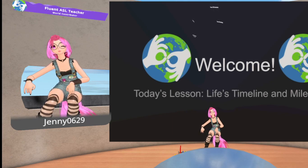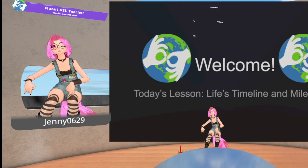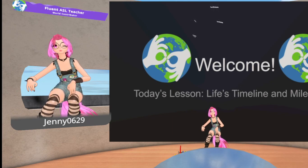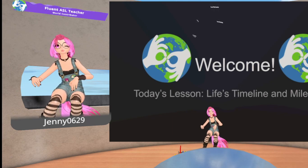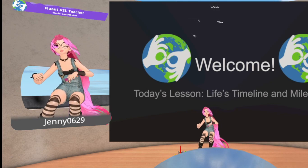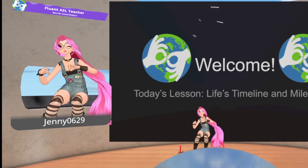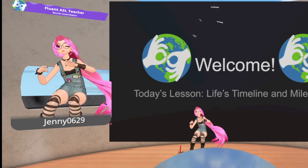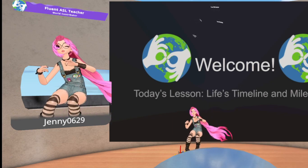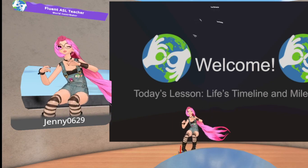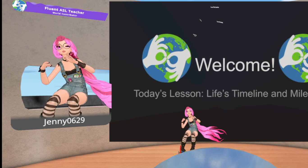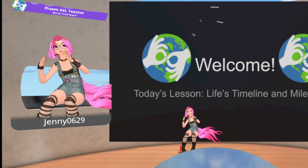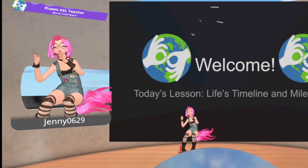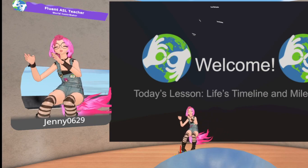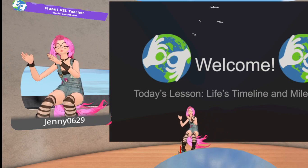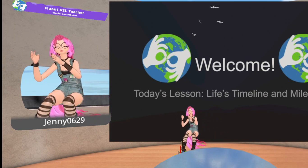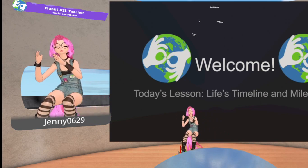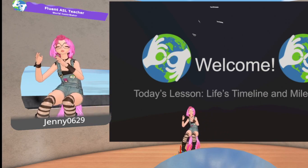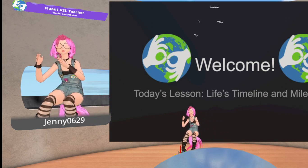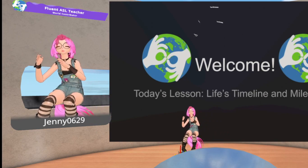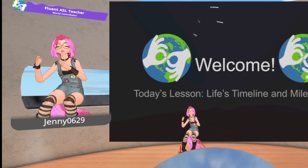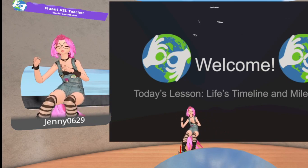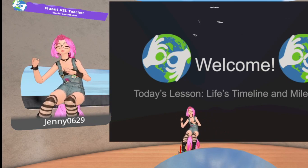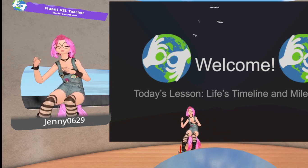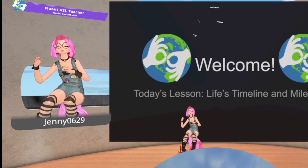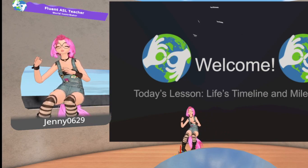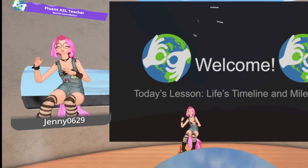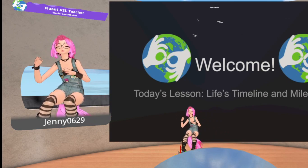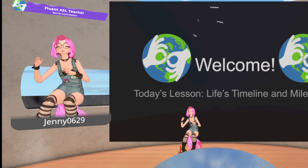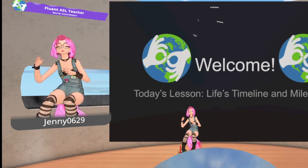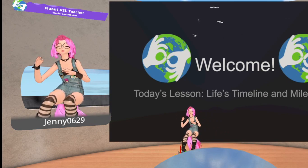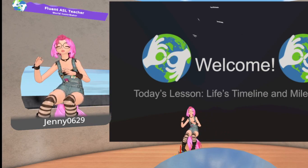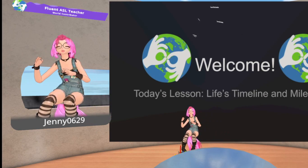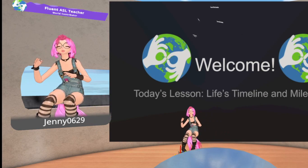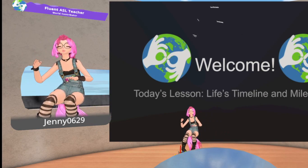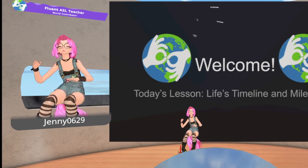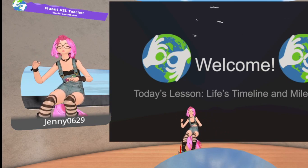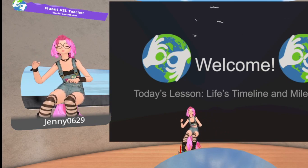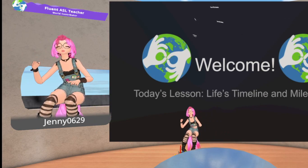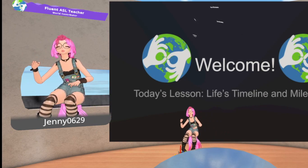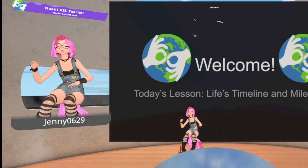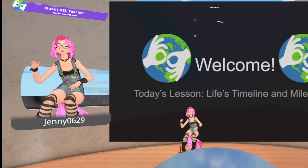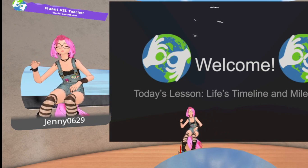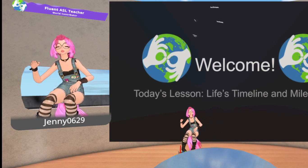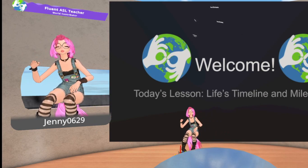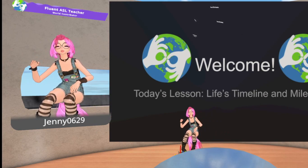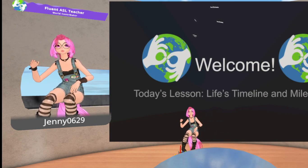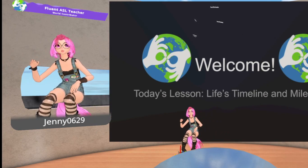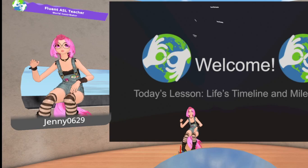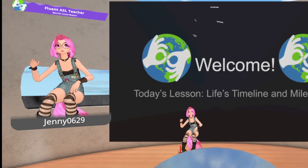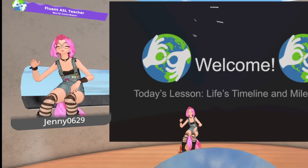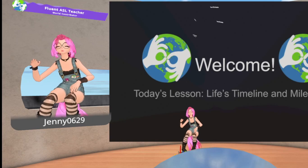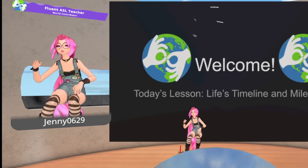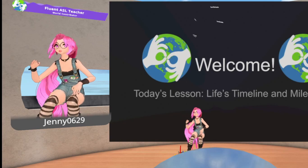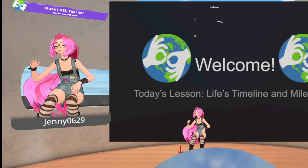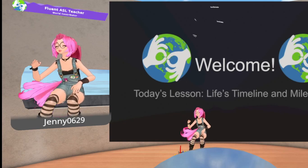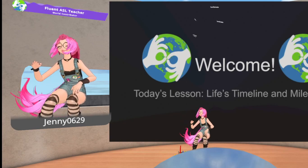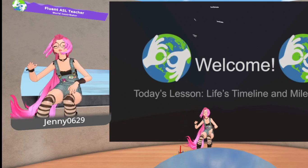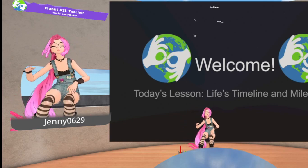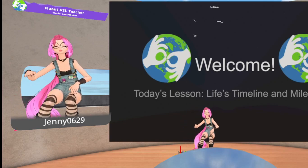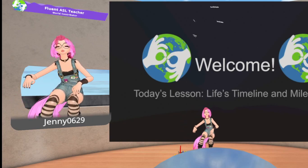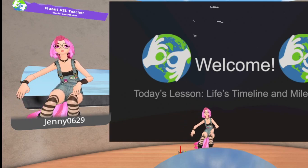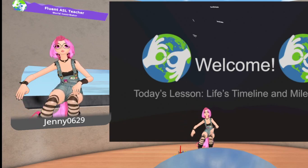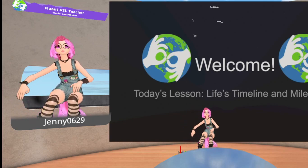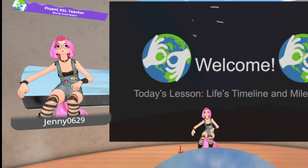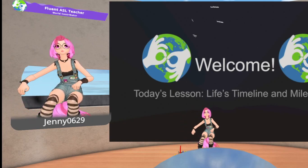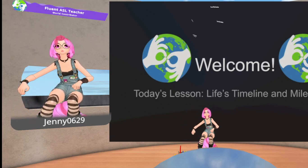FN. Sorry, can you scoot this way? Kiri's name, please, is actually blocking your. Oh, thank you,